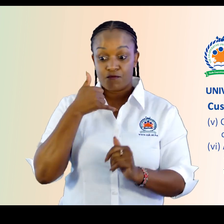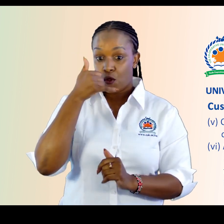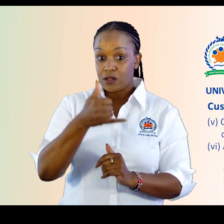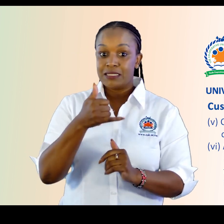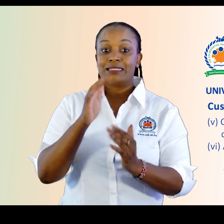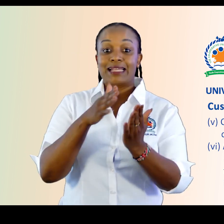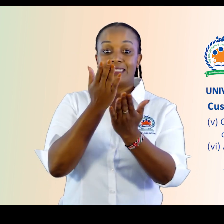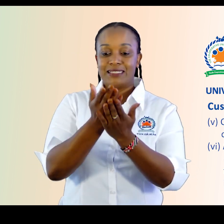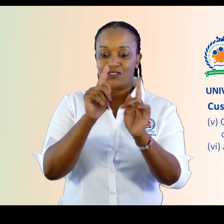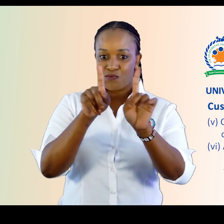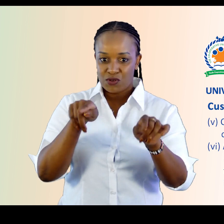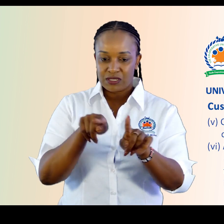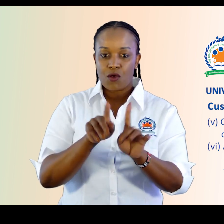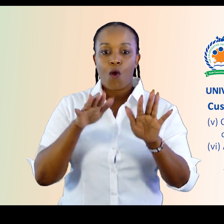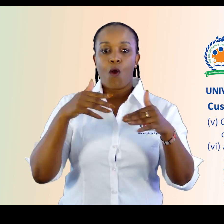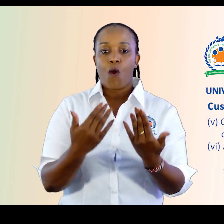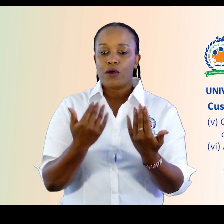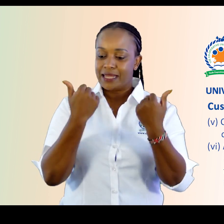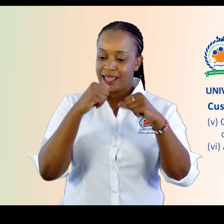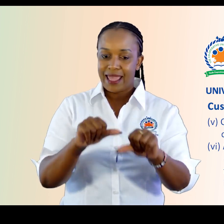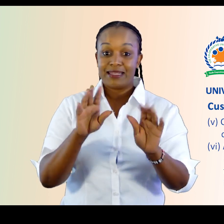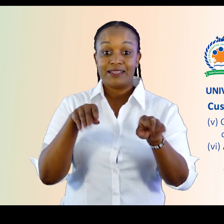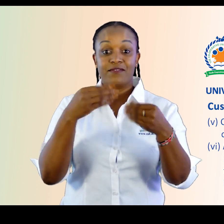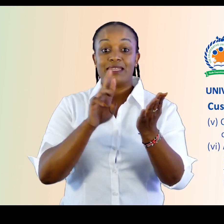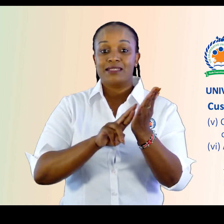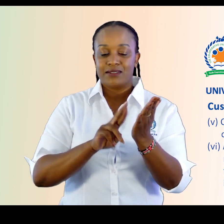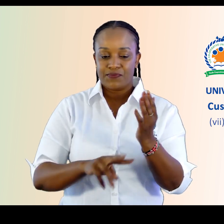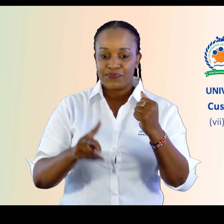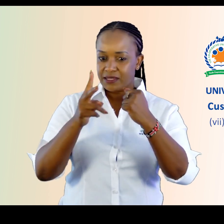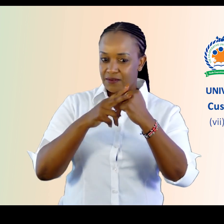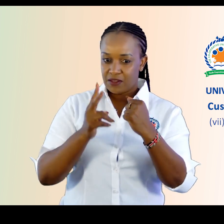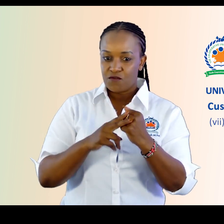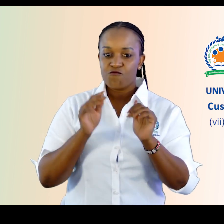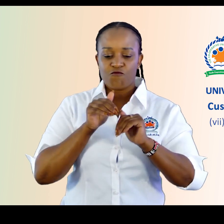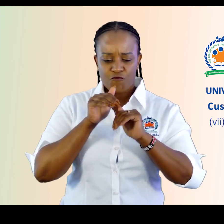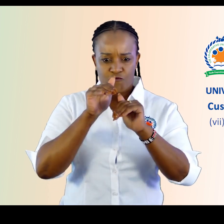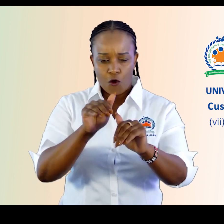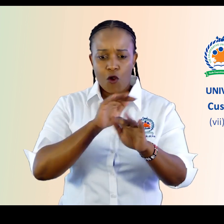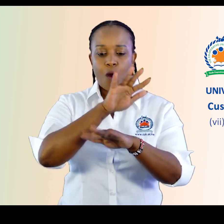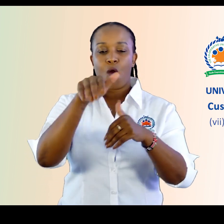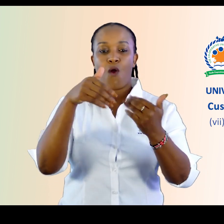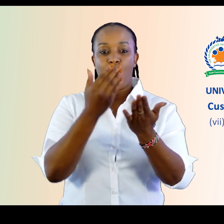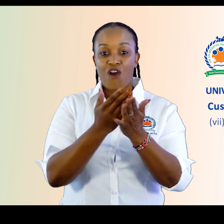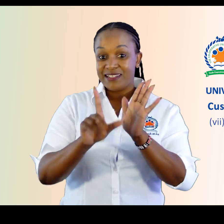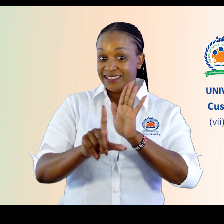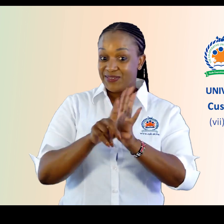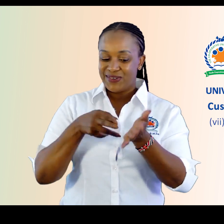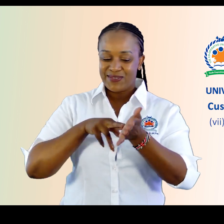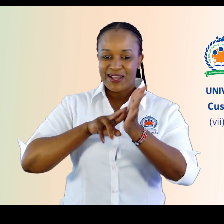telephone, suggestion box, or in the provided register. 7. Abide by all legal requirements